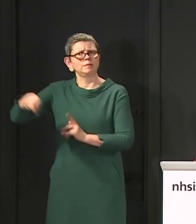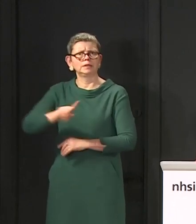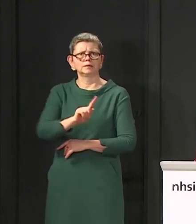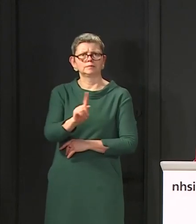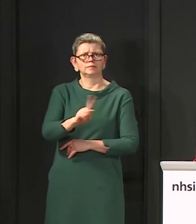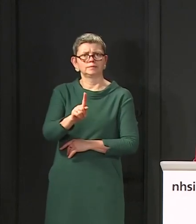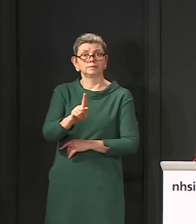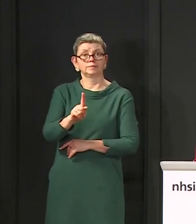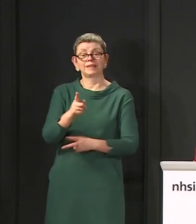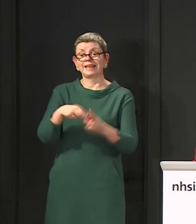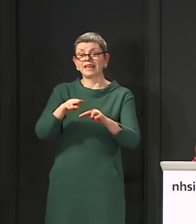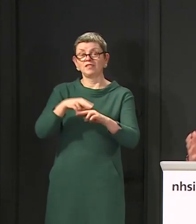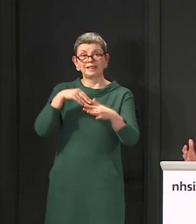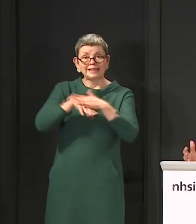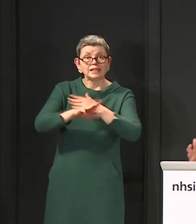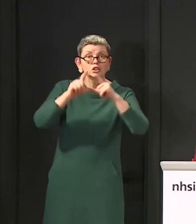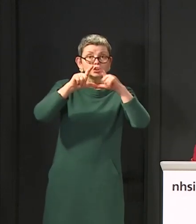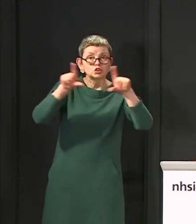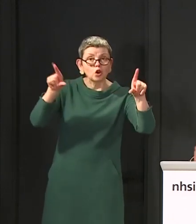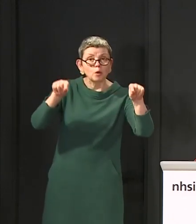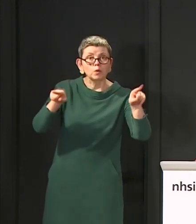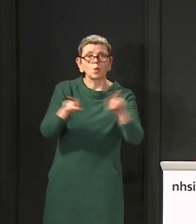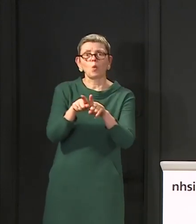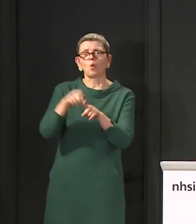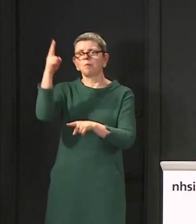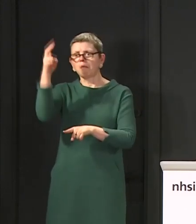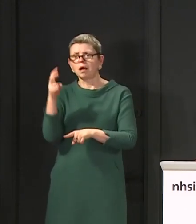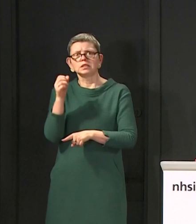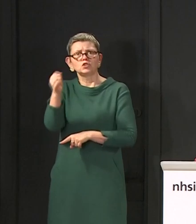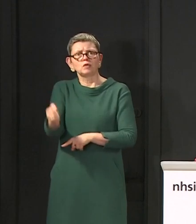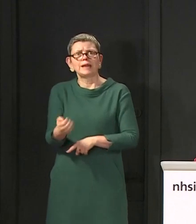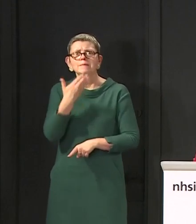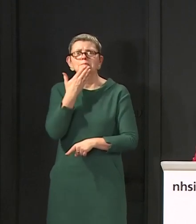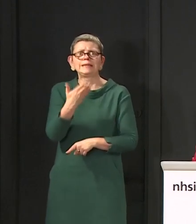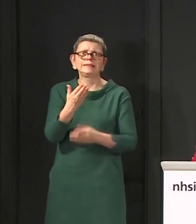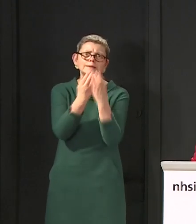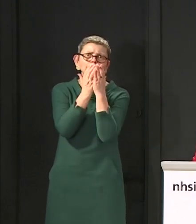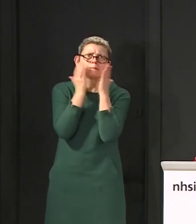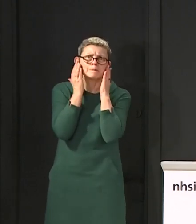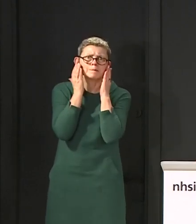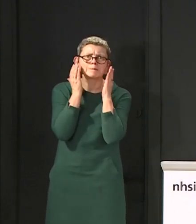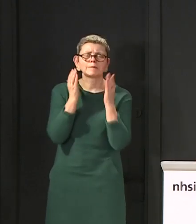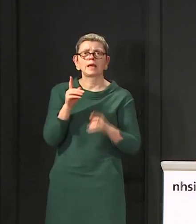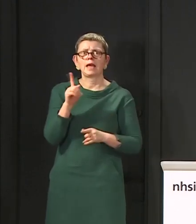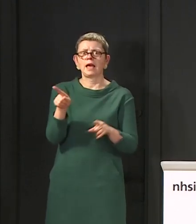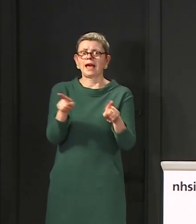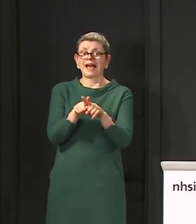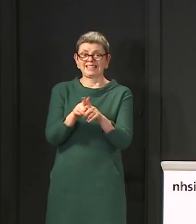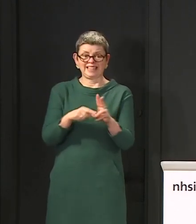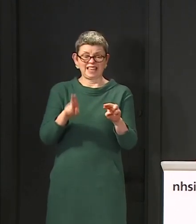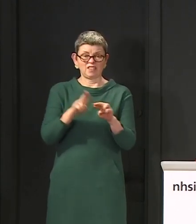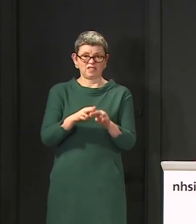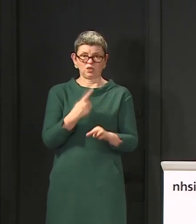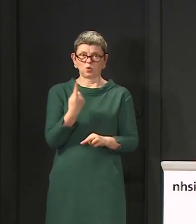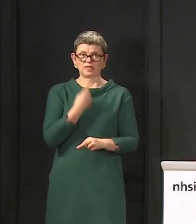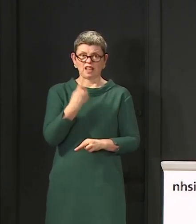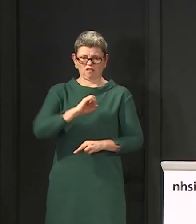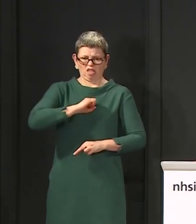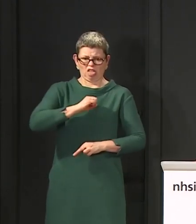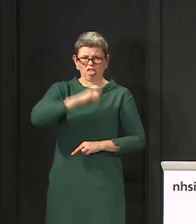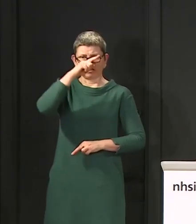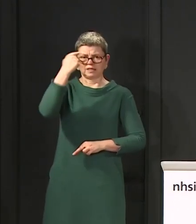wear a face covering if you are in a shop or on public transport, and isolate completely if you or someone else in your household